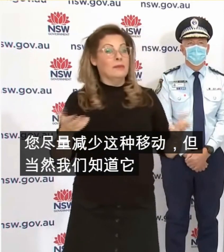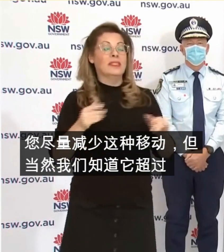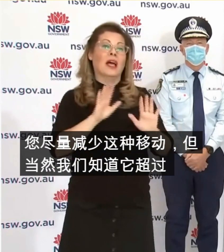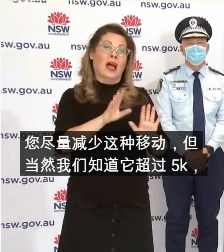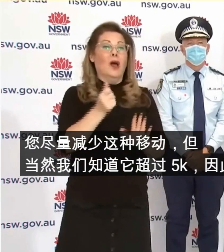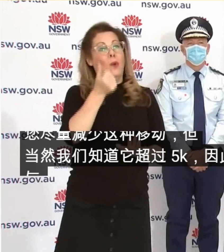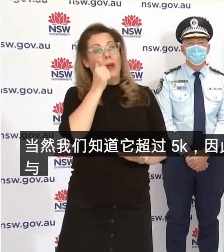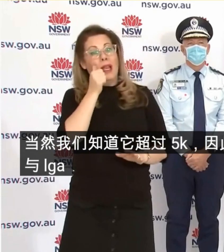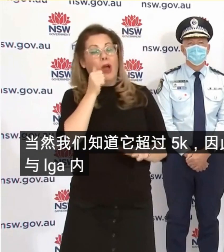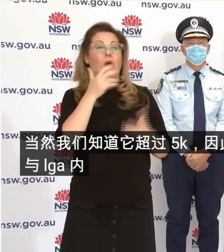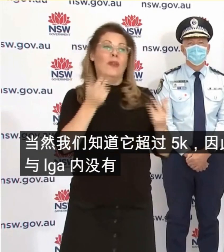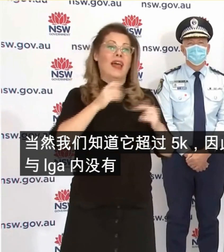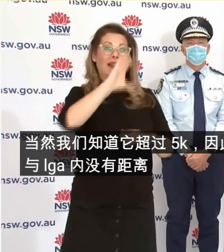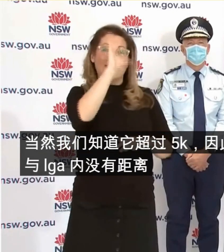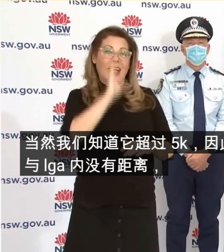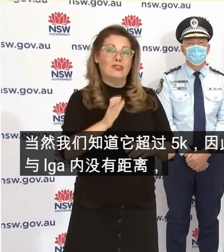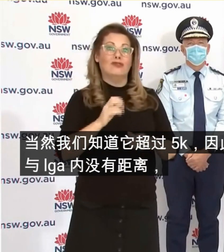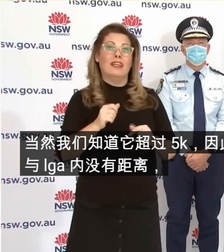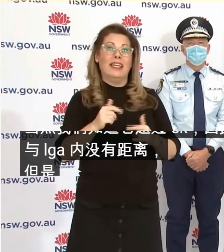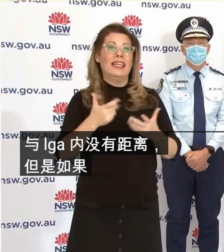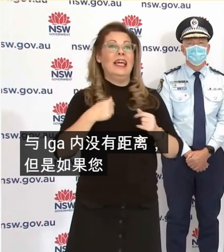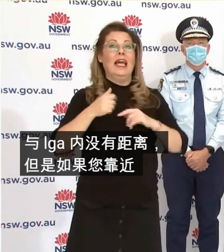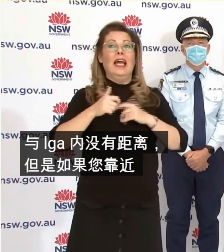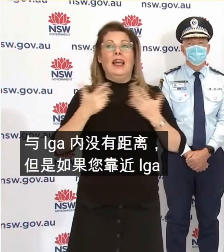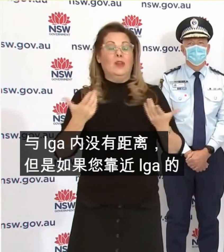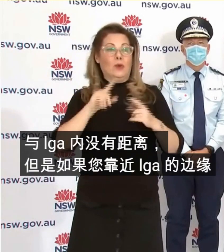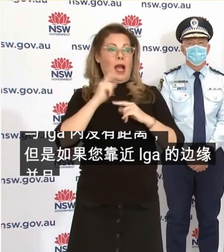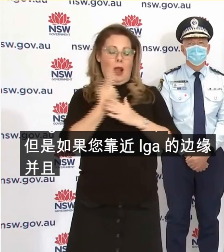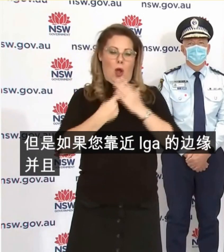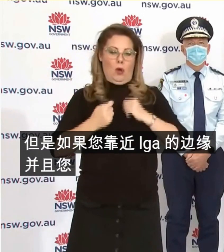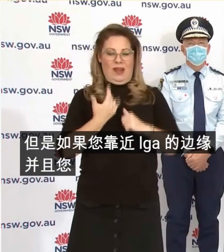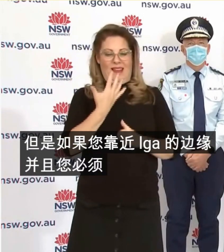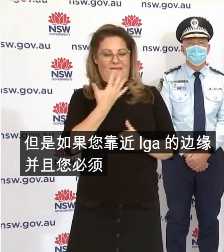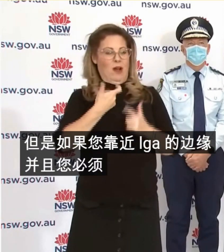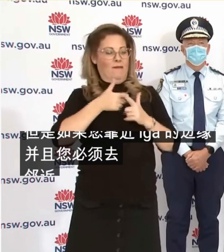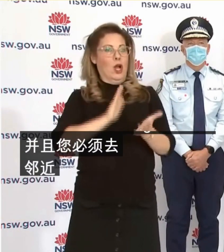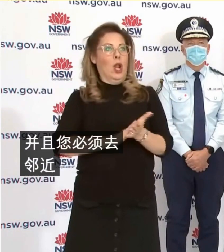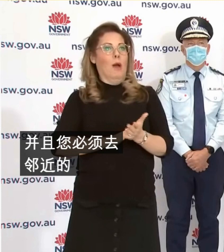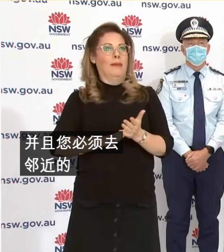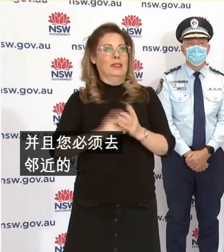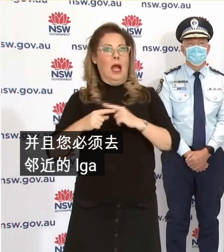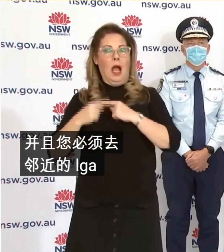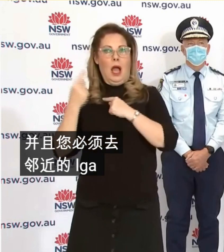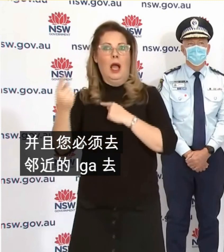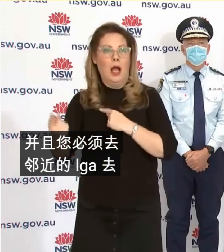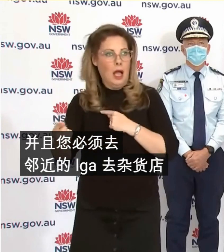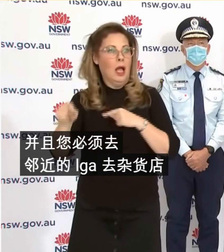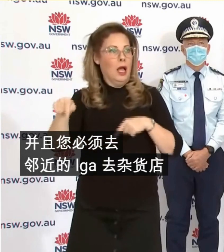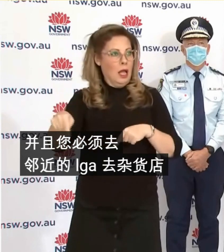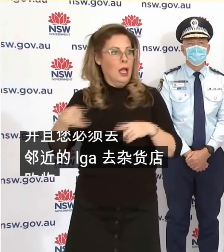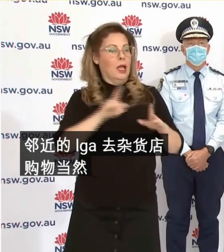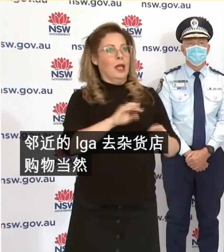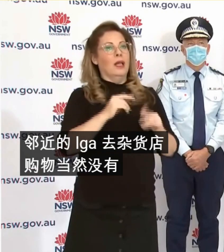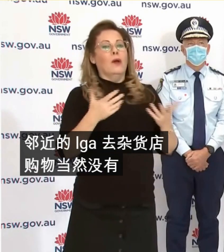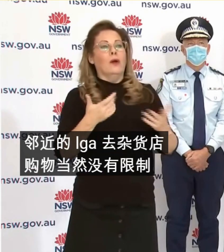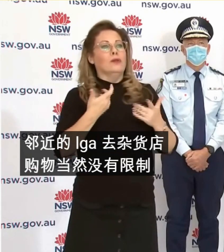But of course we know it's more than 5 k's, so there's no distance rule within an LGA. But if you're bordering on the edge of an LGA and you've got to go to the neighbouring LGA to go